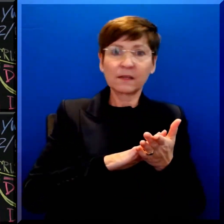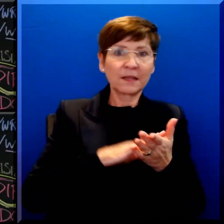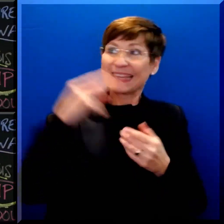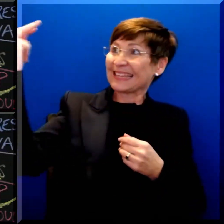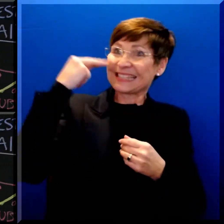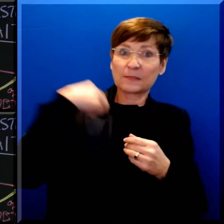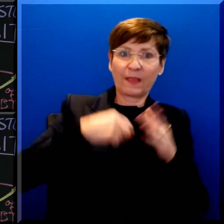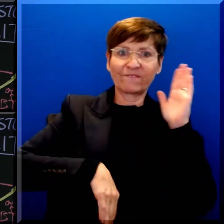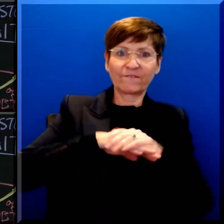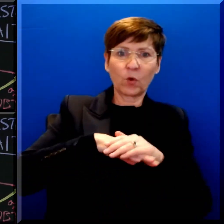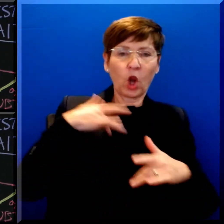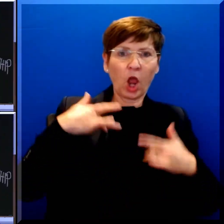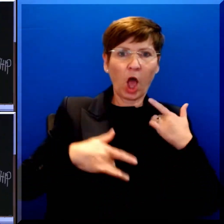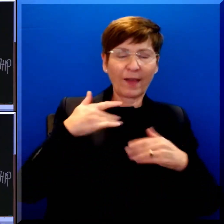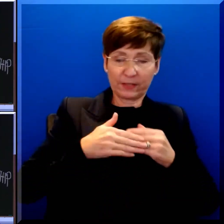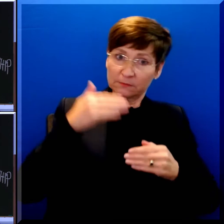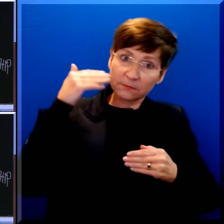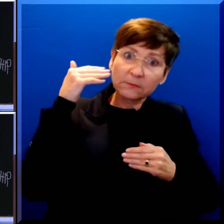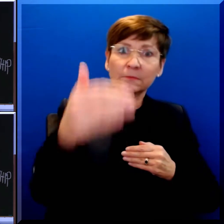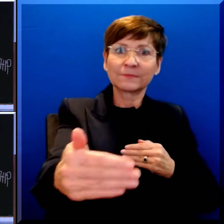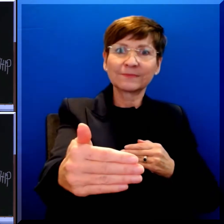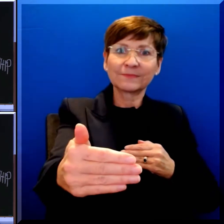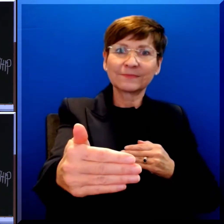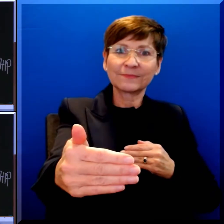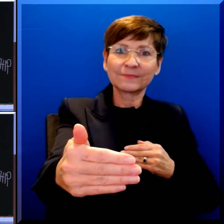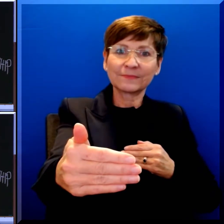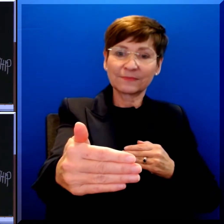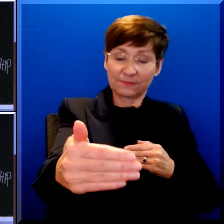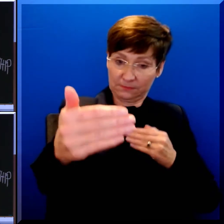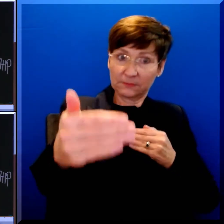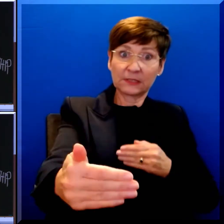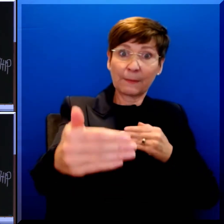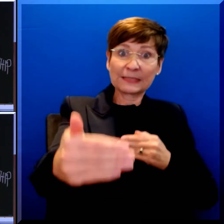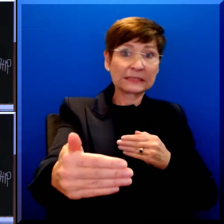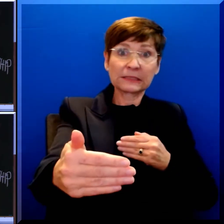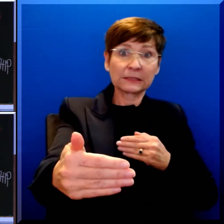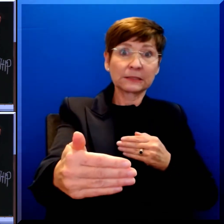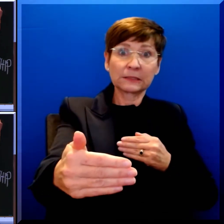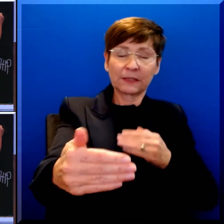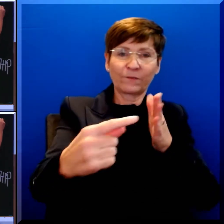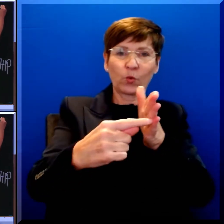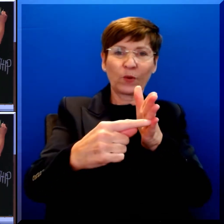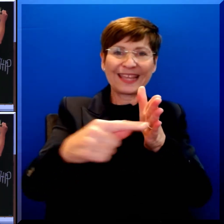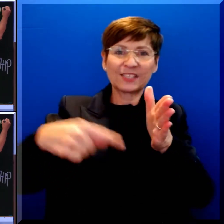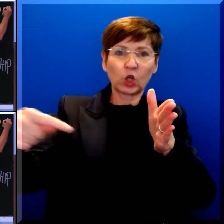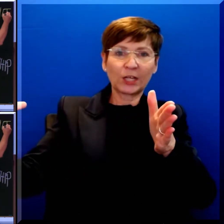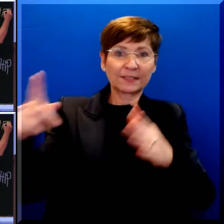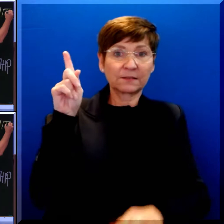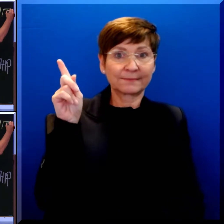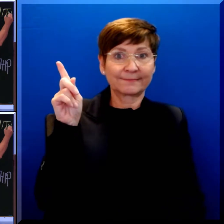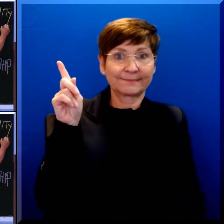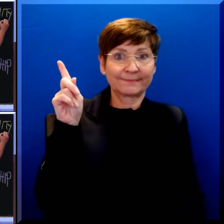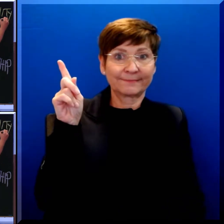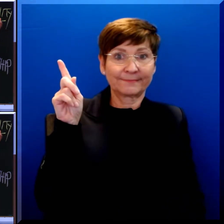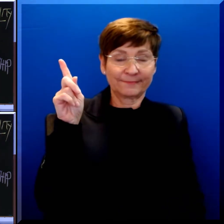journey in light of something called eternity. Forever after and